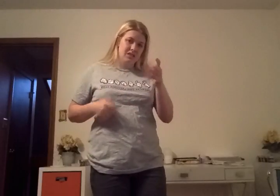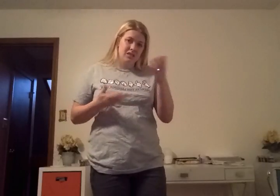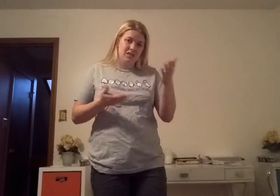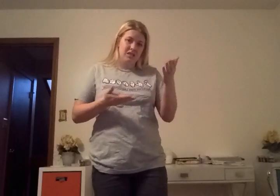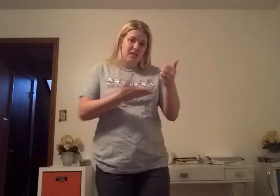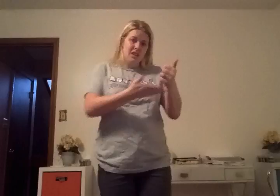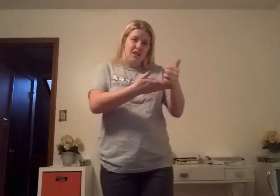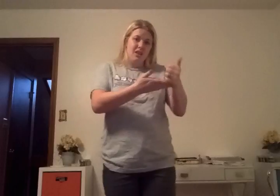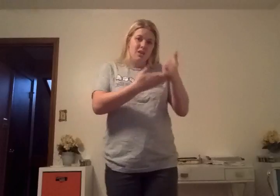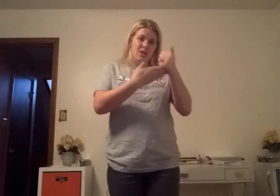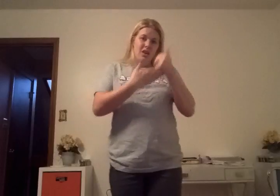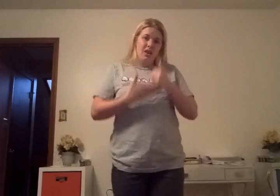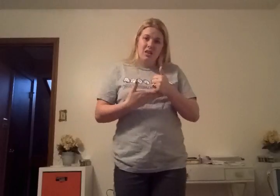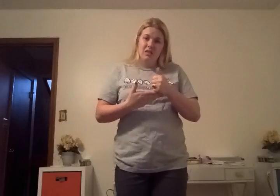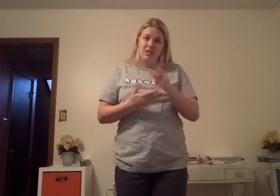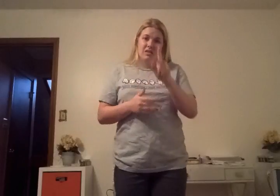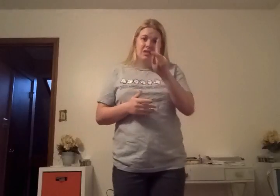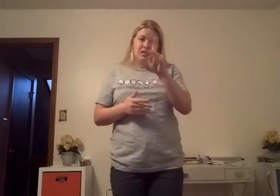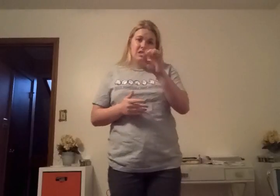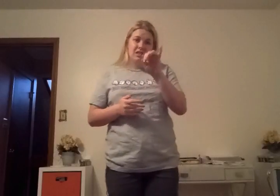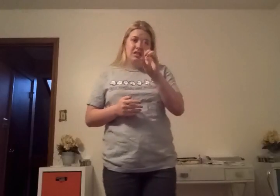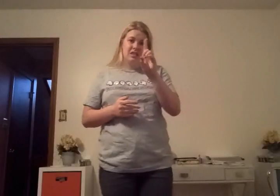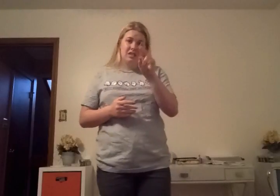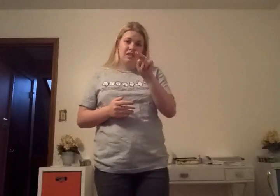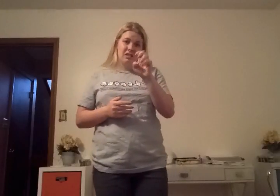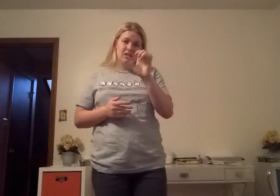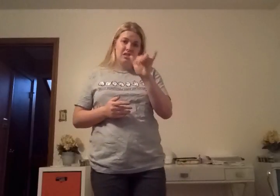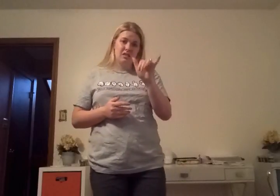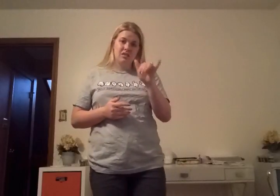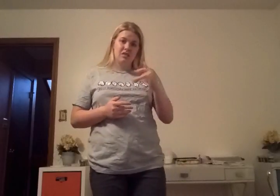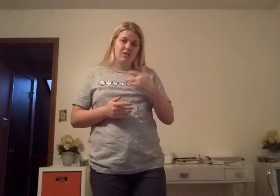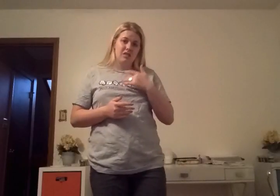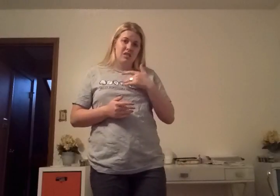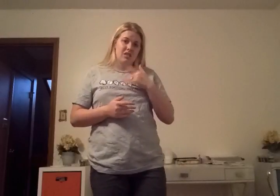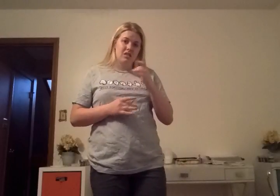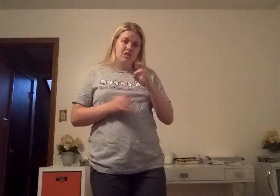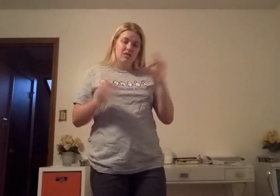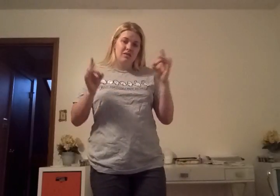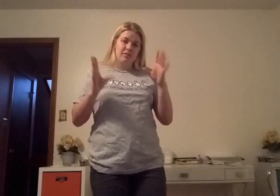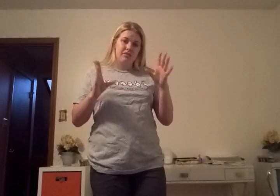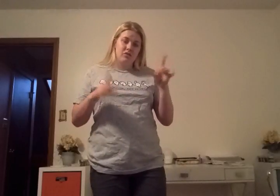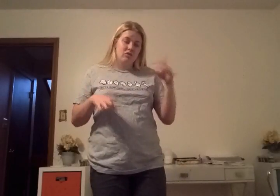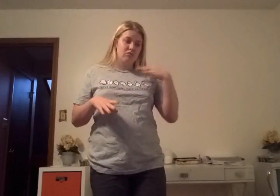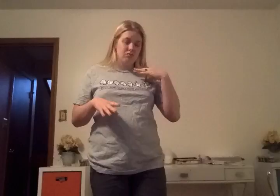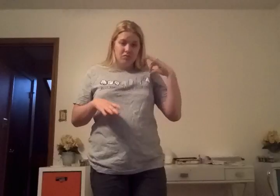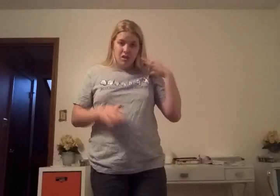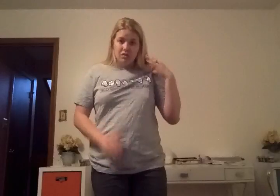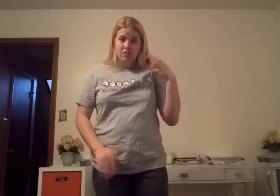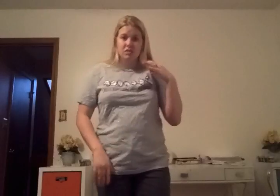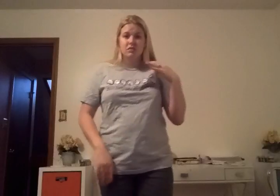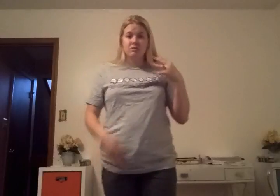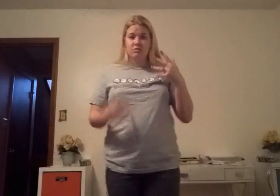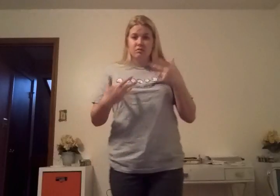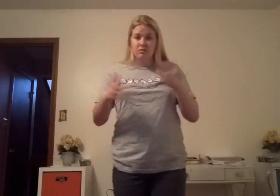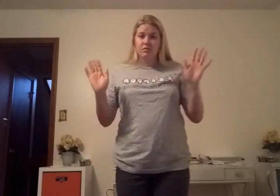asking somebody to do that was really difficult for me. She volunteered and did it, and let